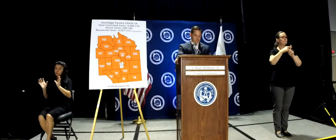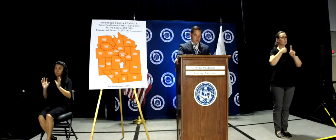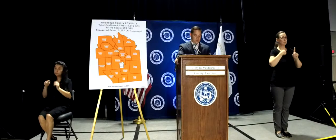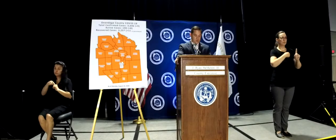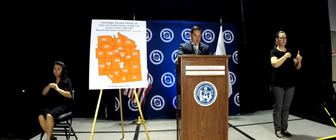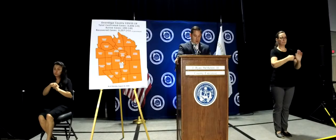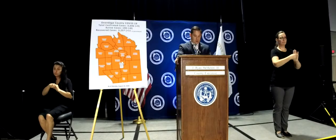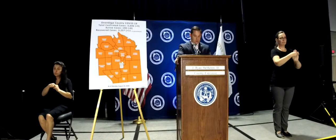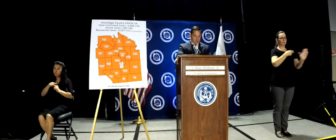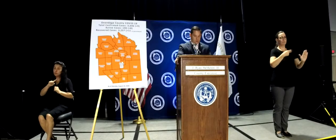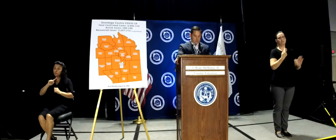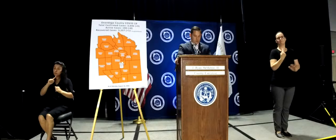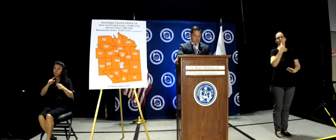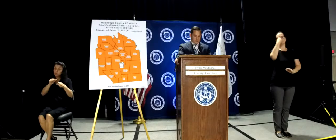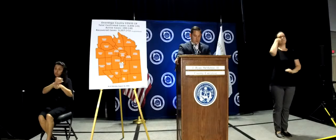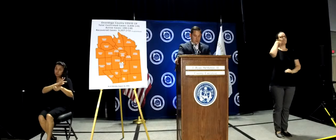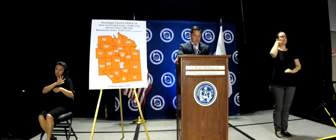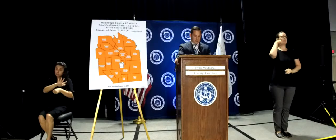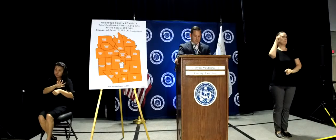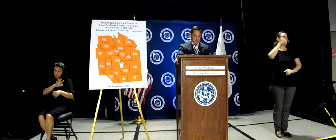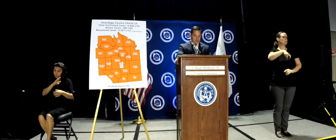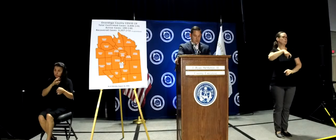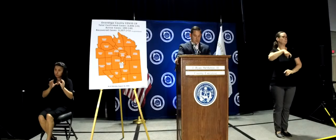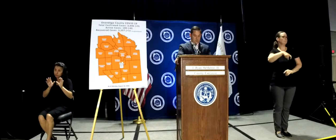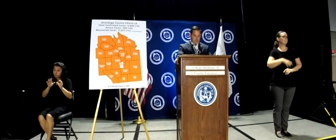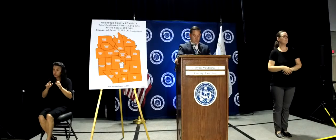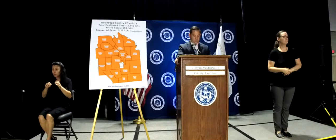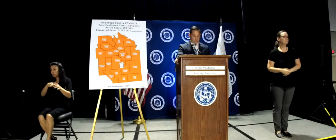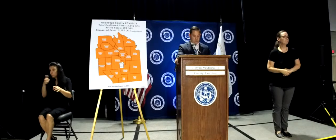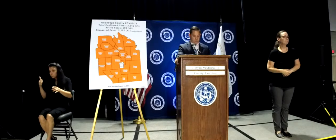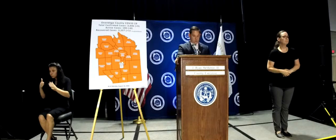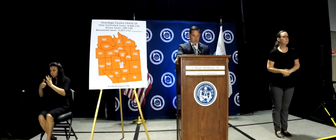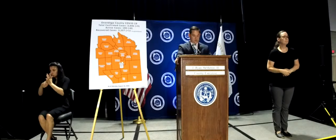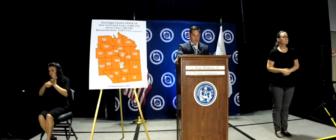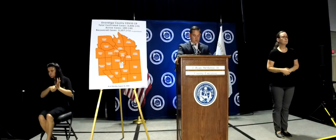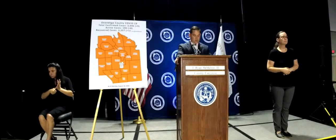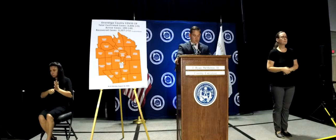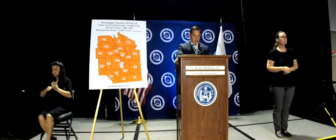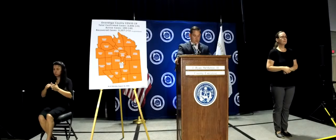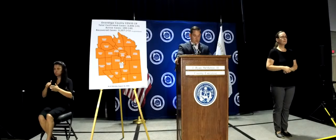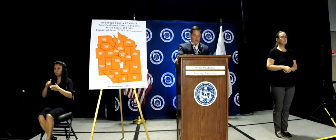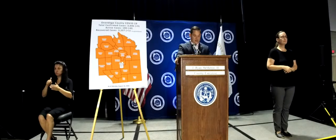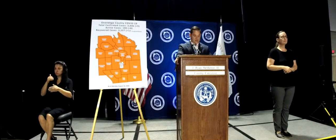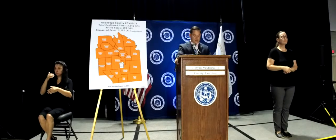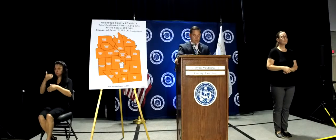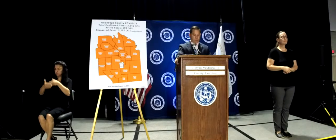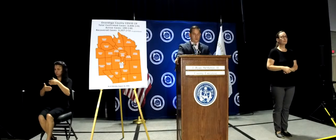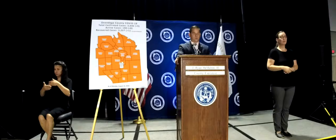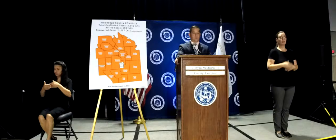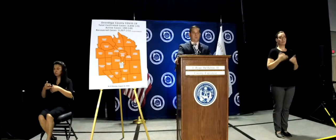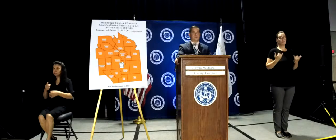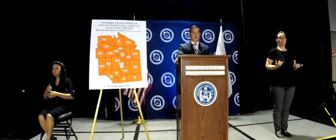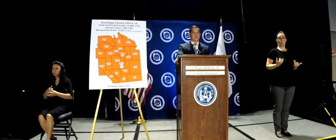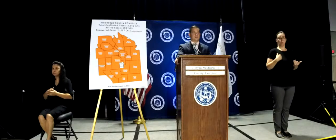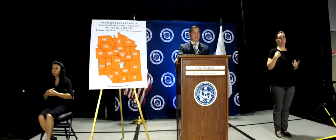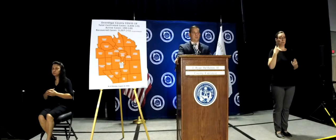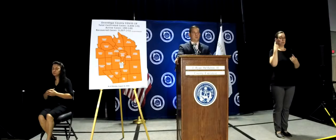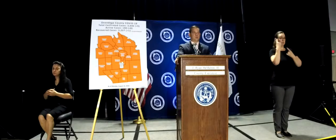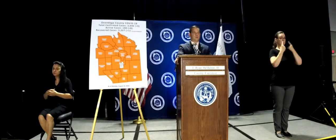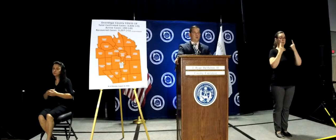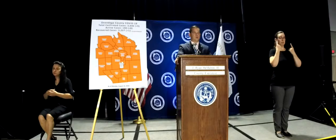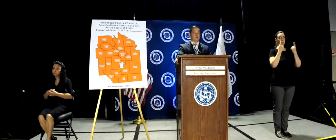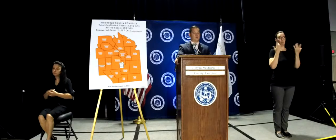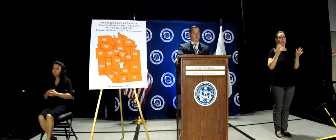testing. Heard today that certainly some of the what are considered low-risk scholastic sports will be able to start on